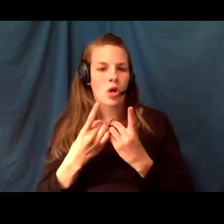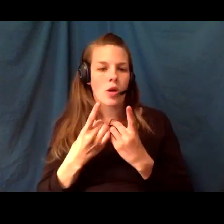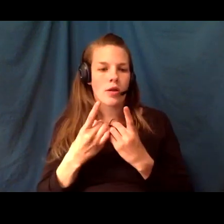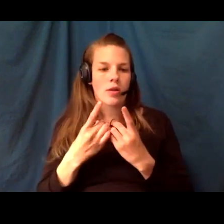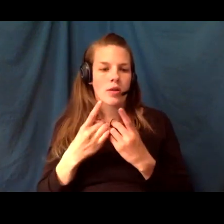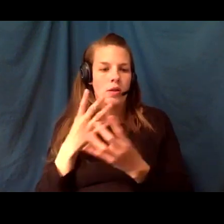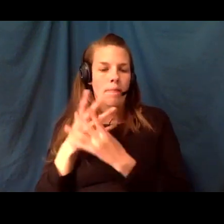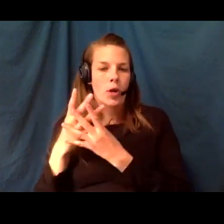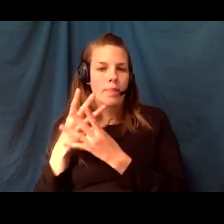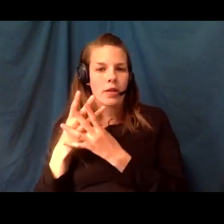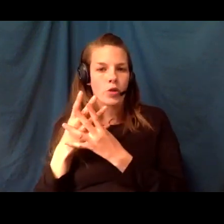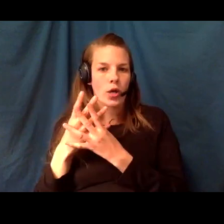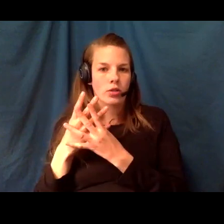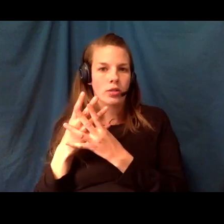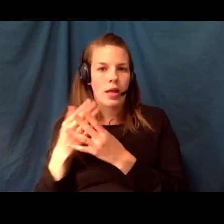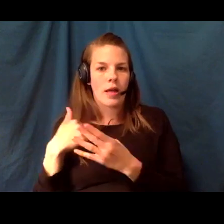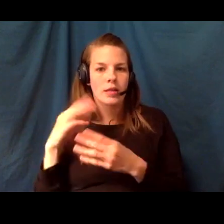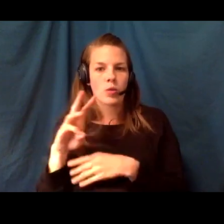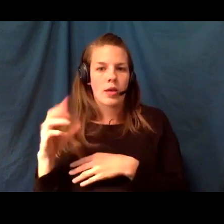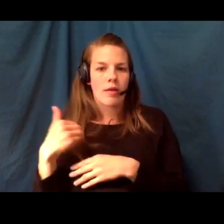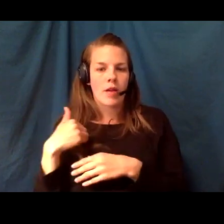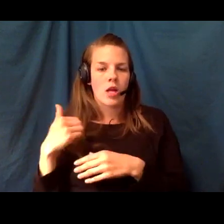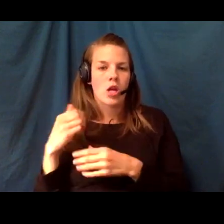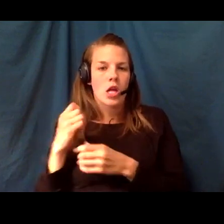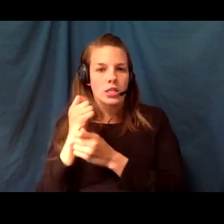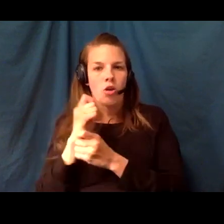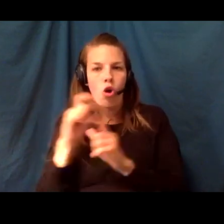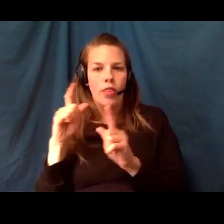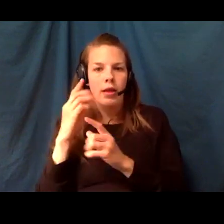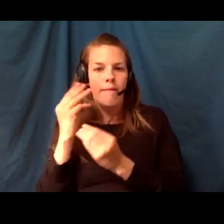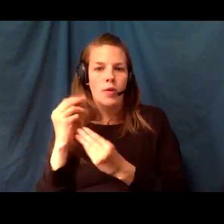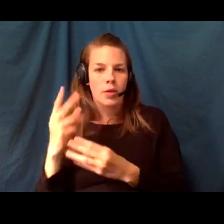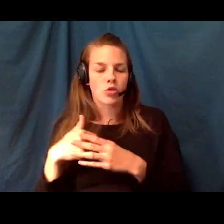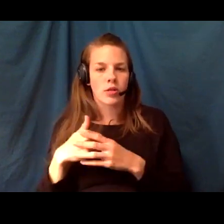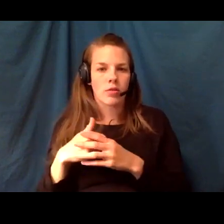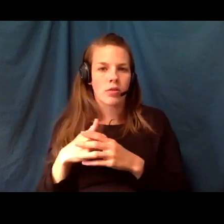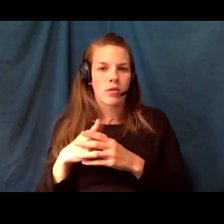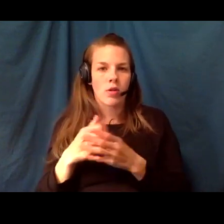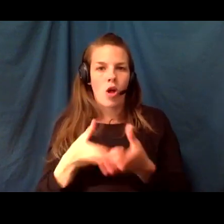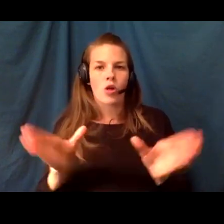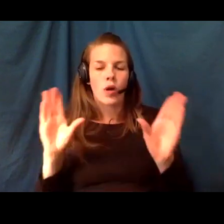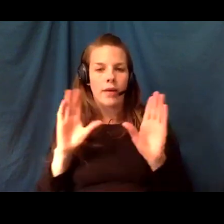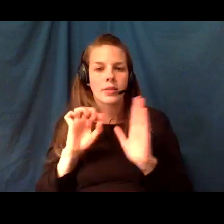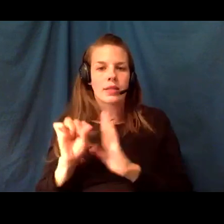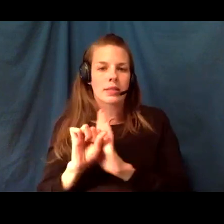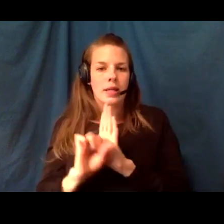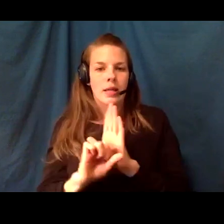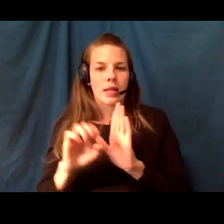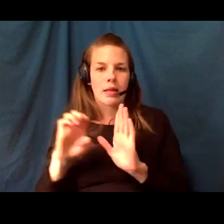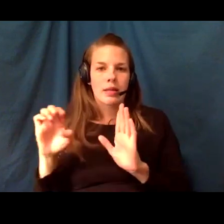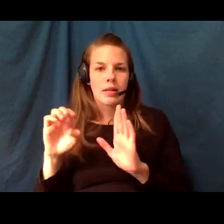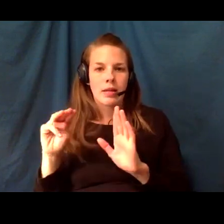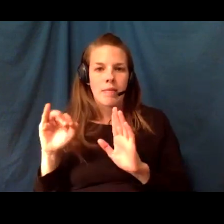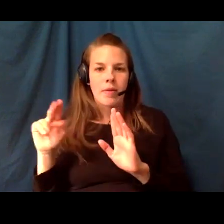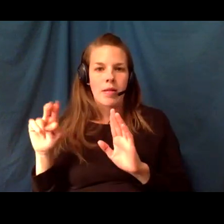Corrections has a website that has all of the information all across the state. And East Moline has